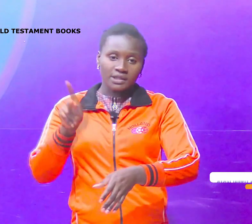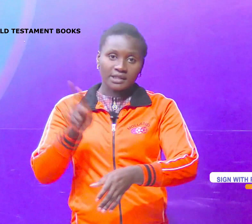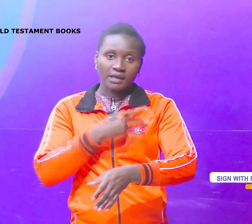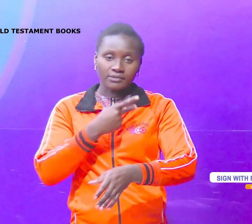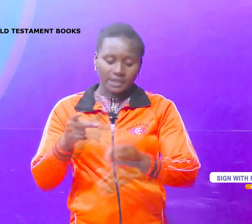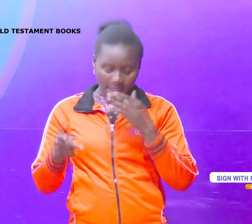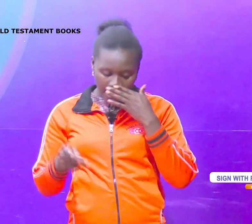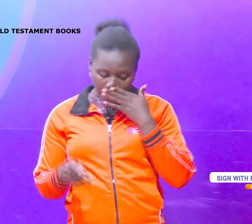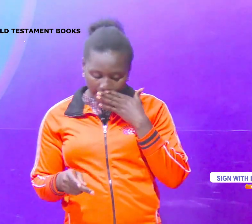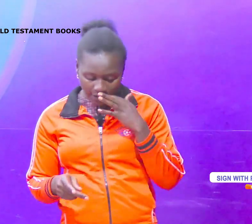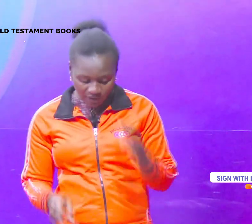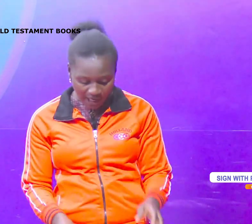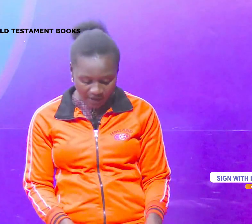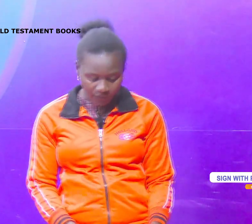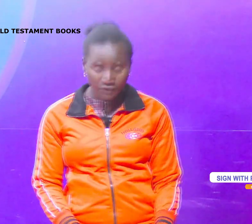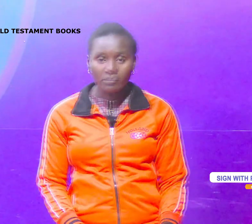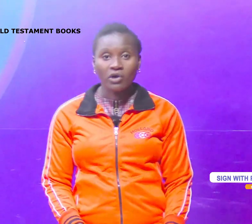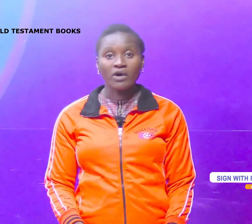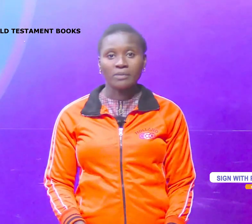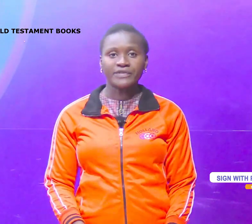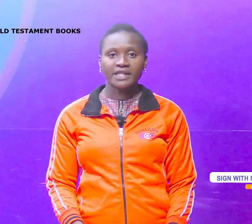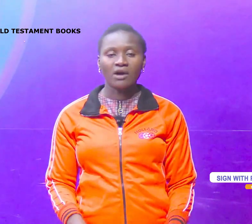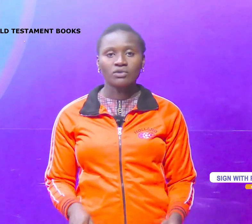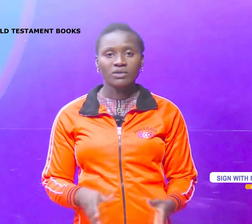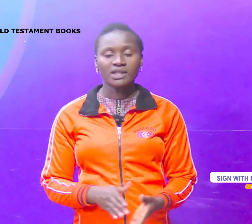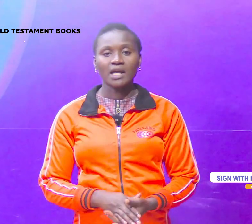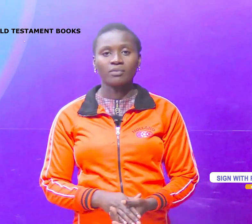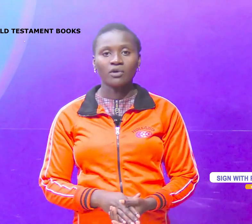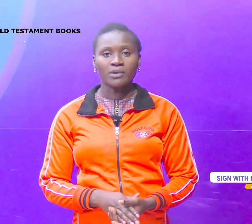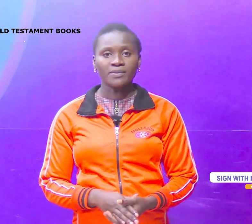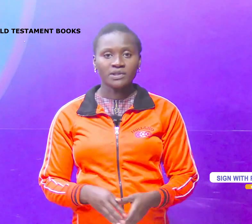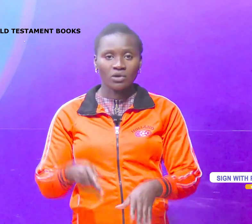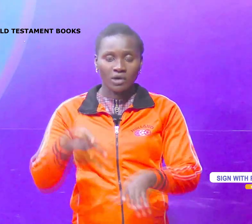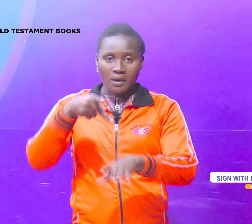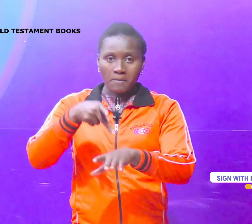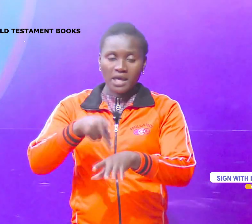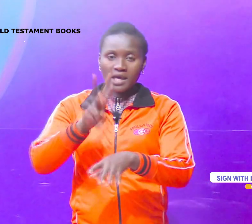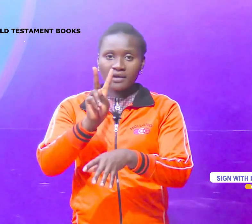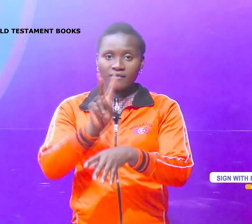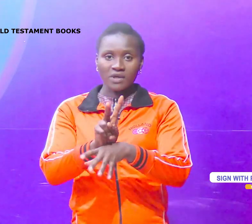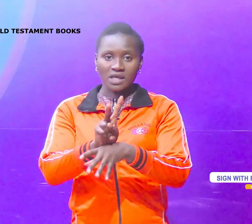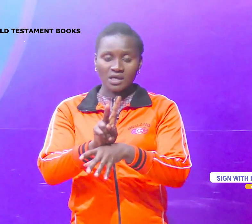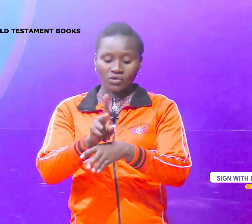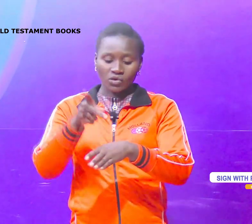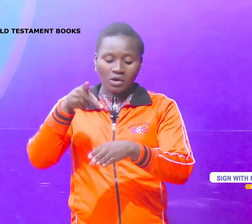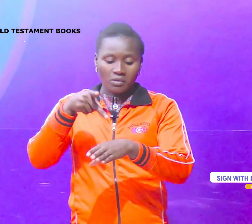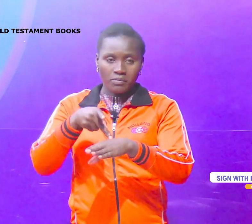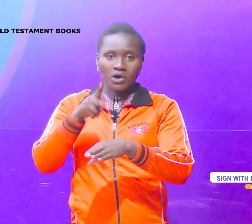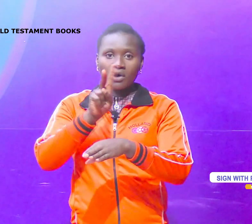Psalms. And then we have Proverbs. How do we sign Proverbs? So P-V. So